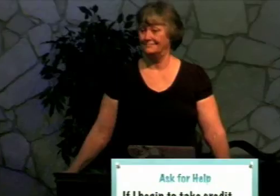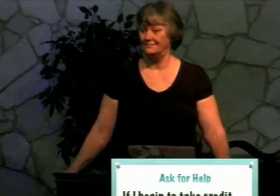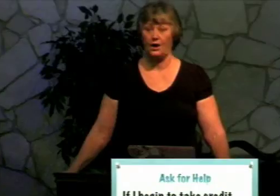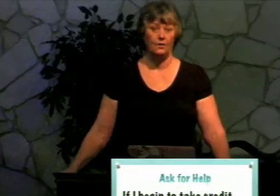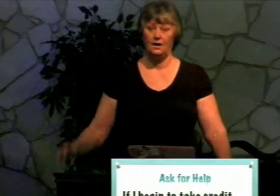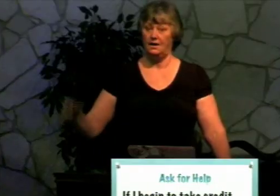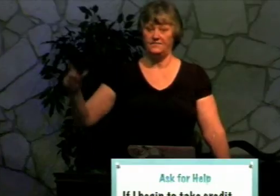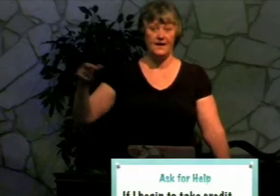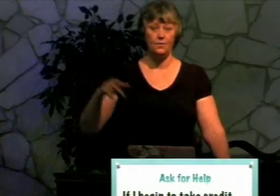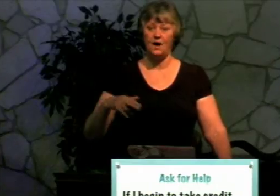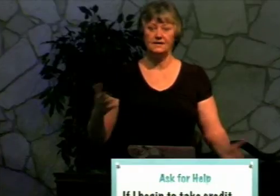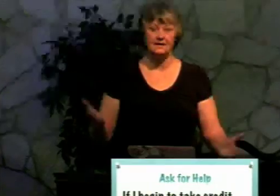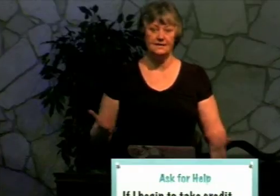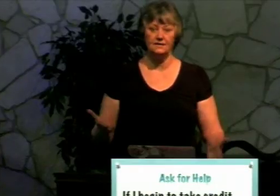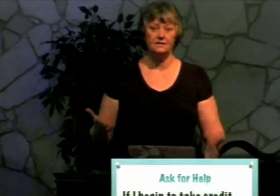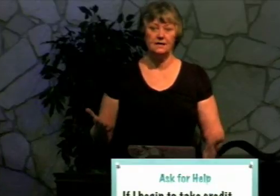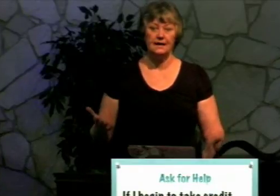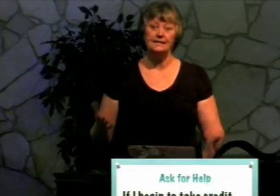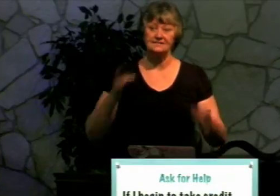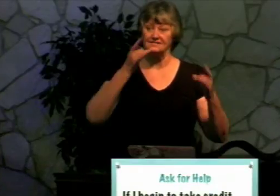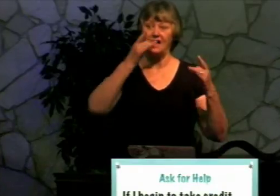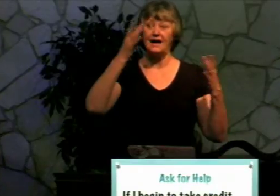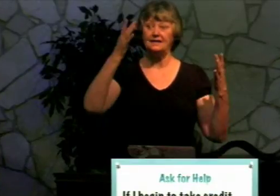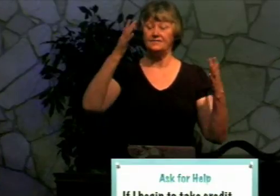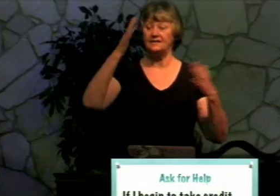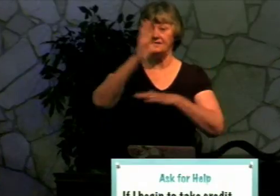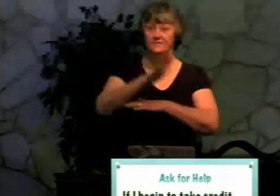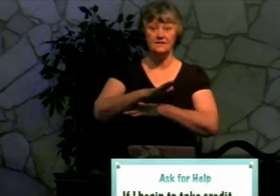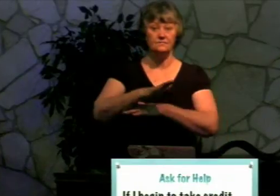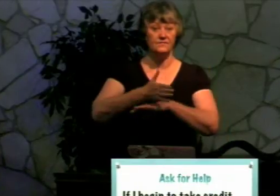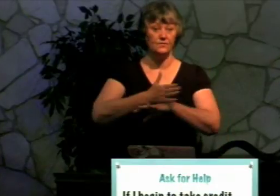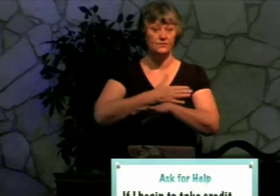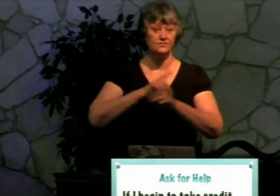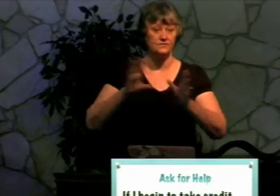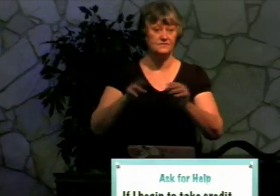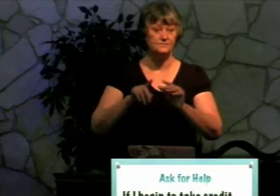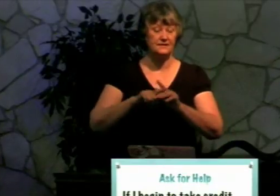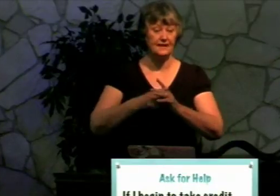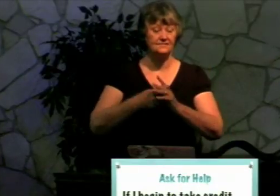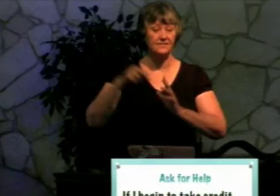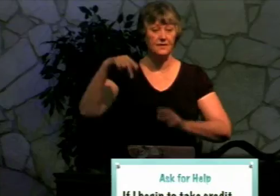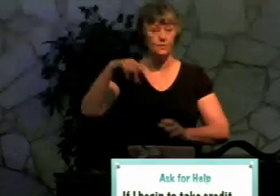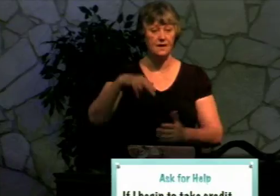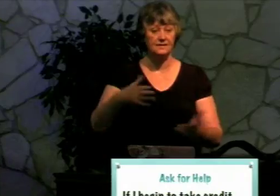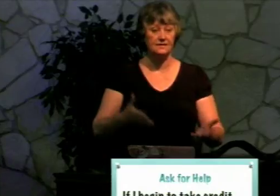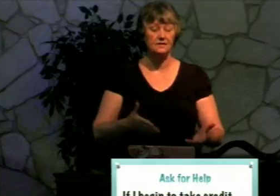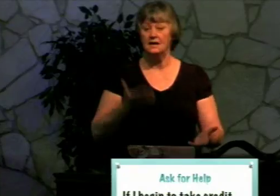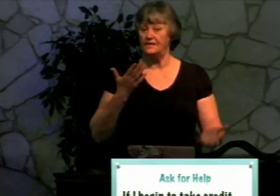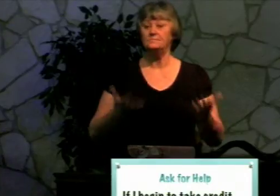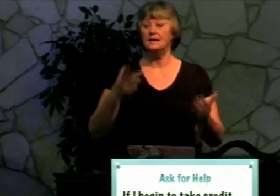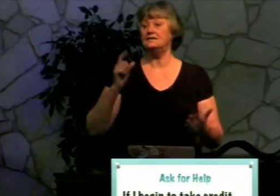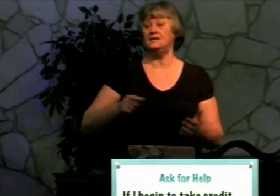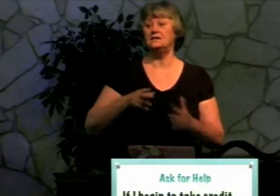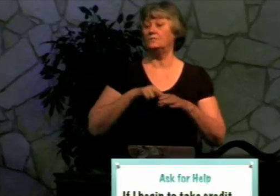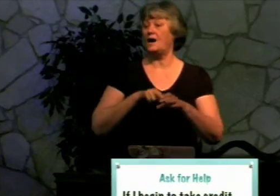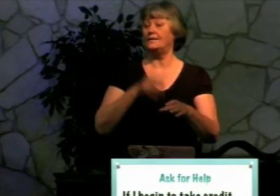You know, if they walk here and it's light in the evening before service begins and they walk here, they might need a ride